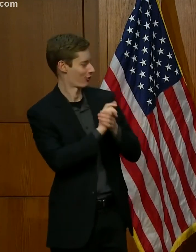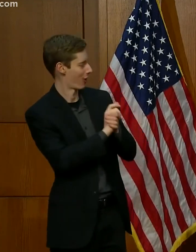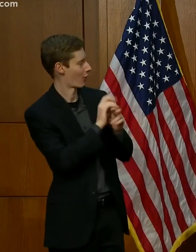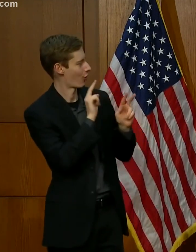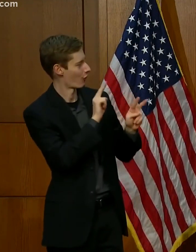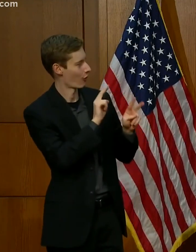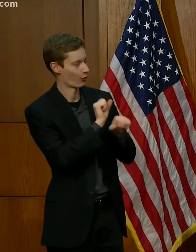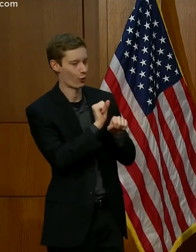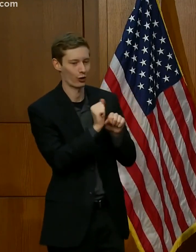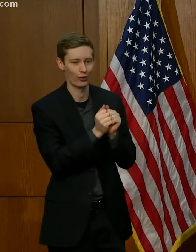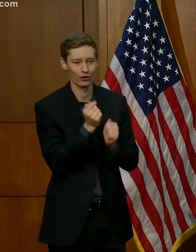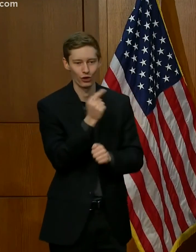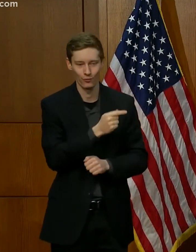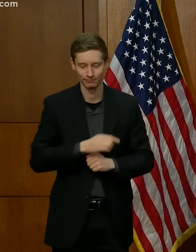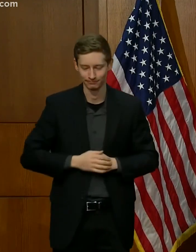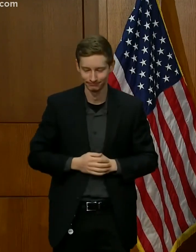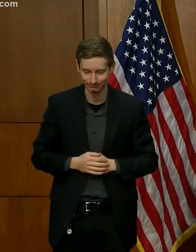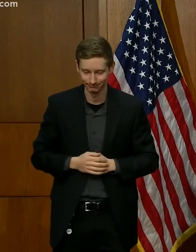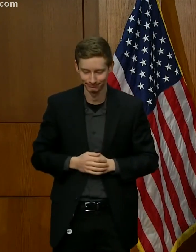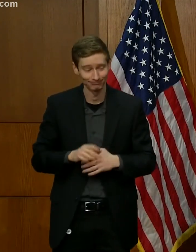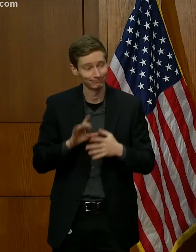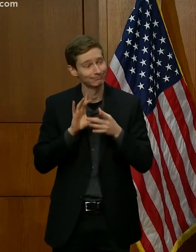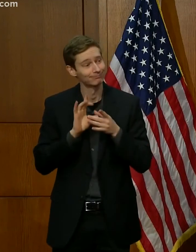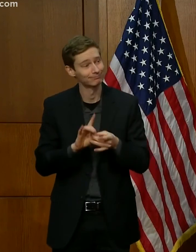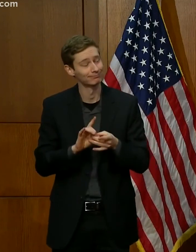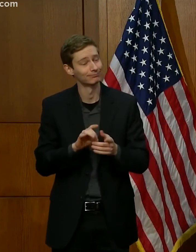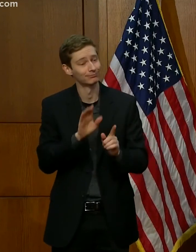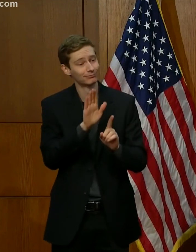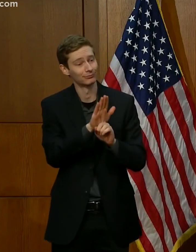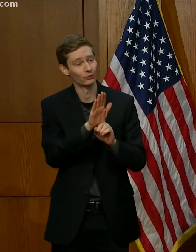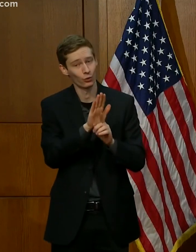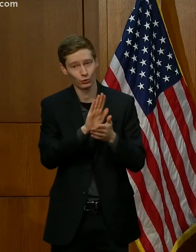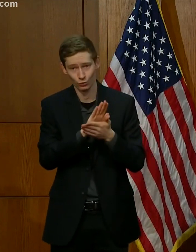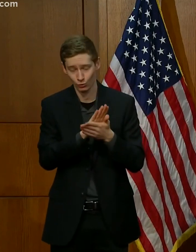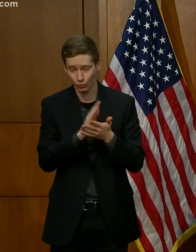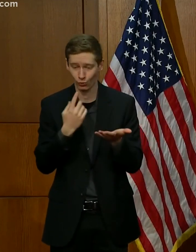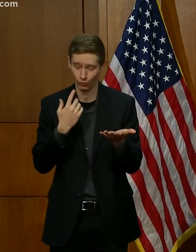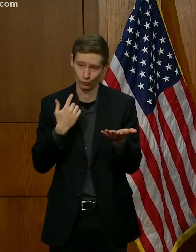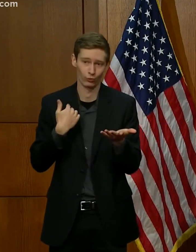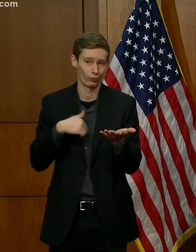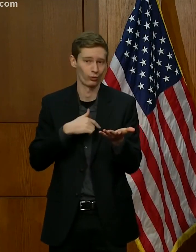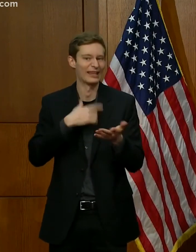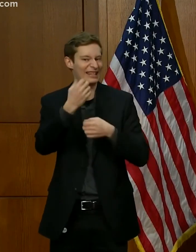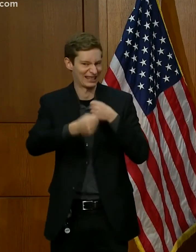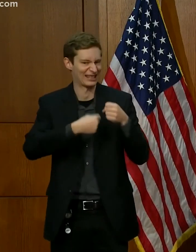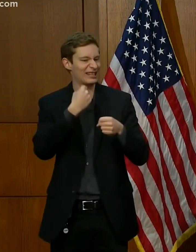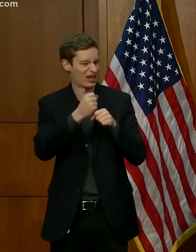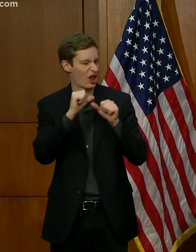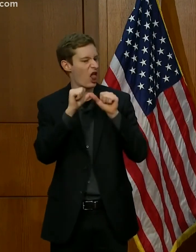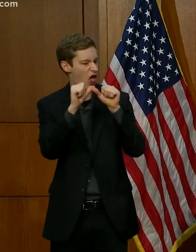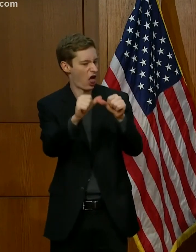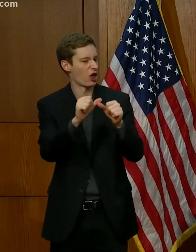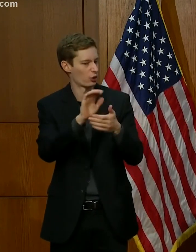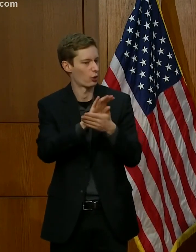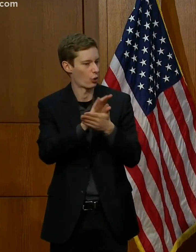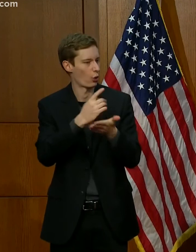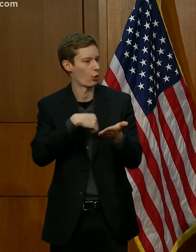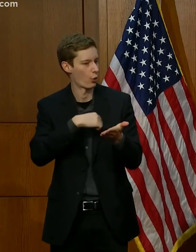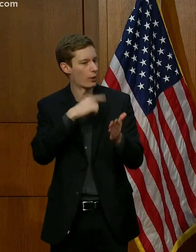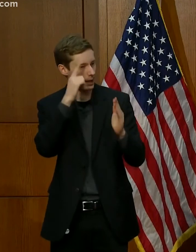you. As it relates to year-round school, certainly it would be our expectation that teachers would be compensated for any